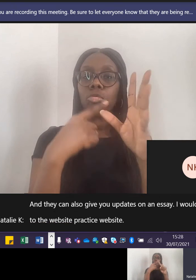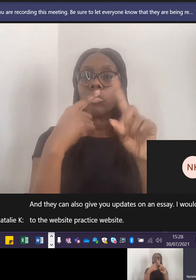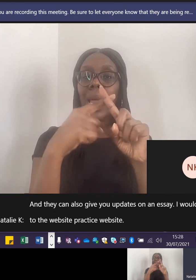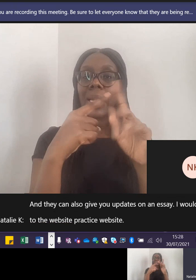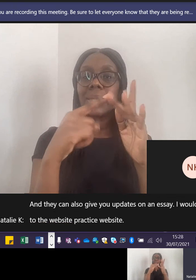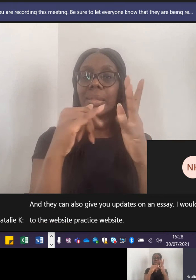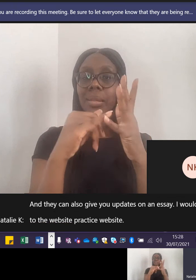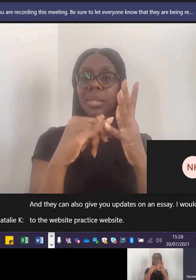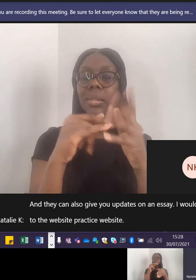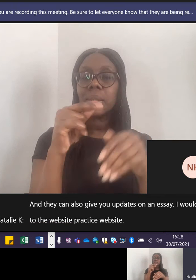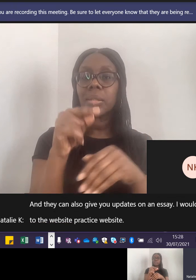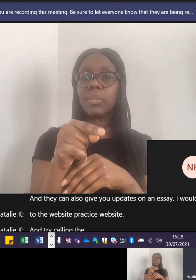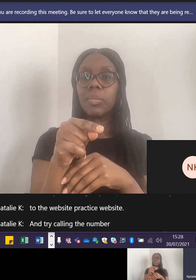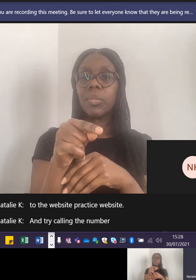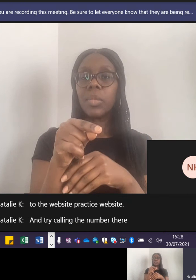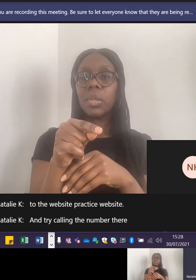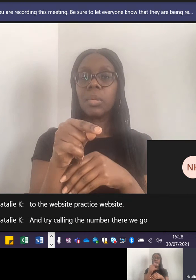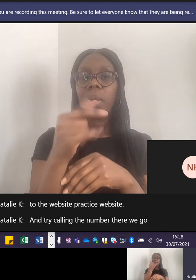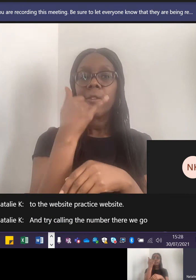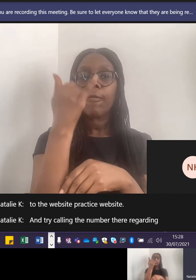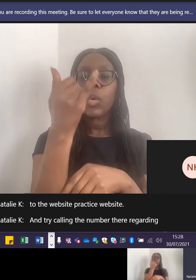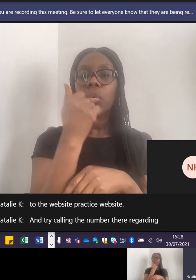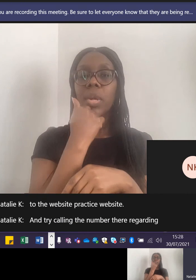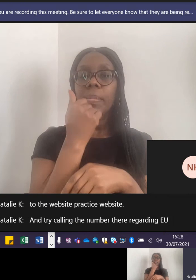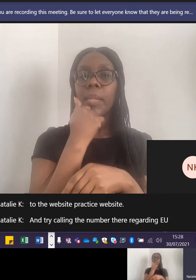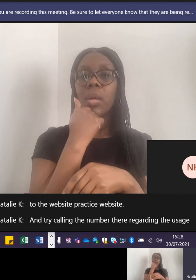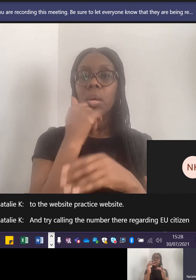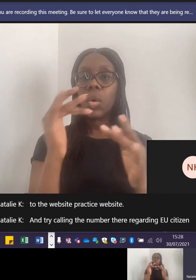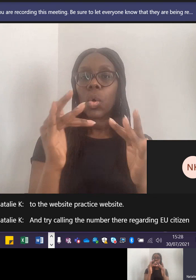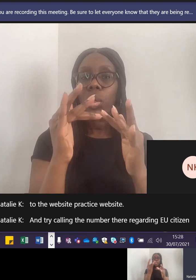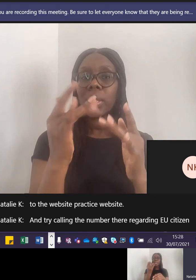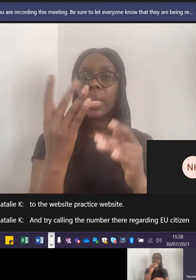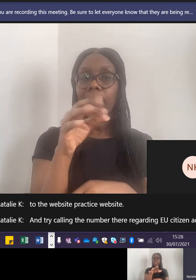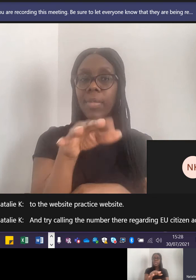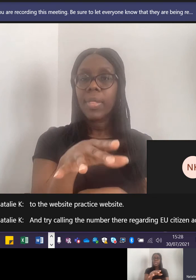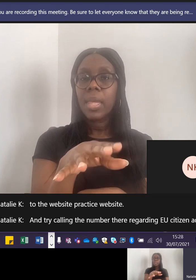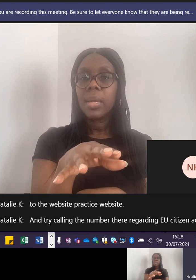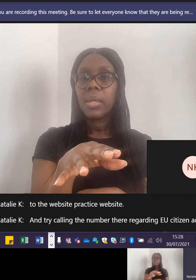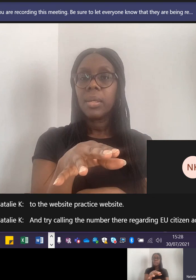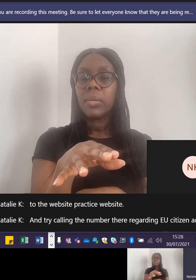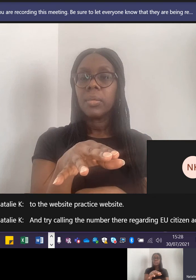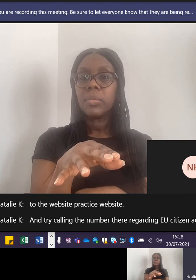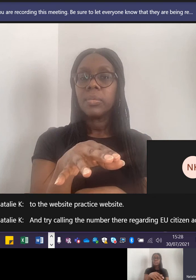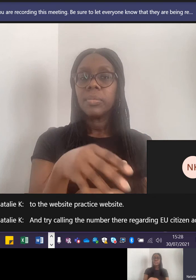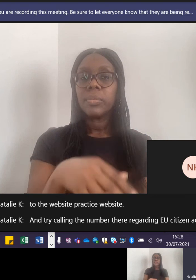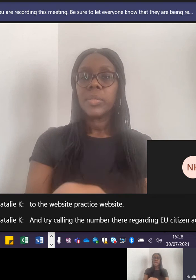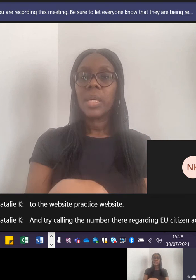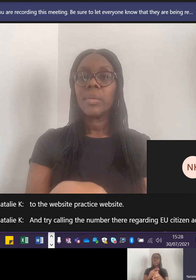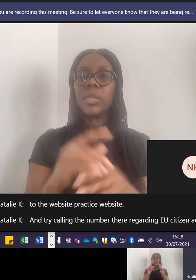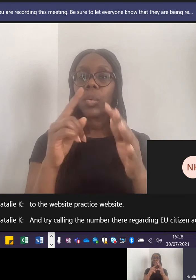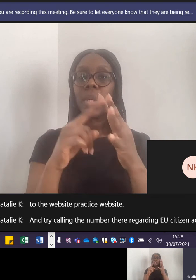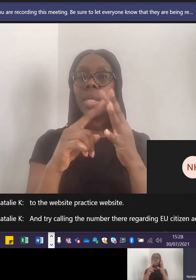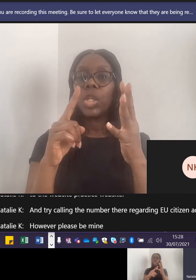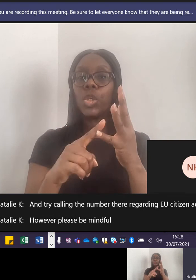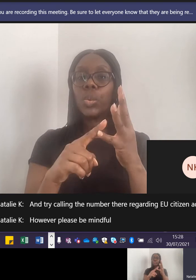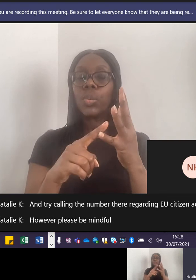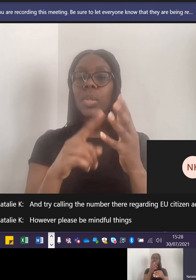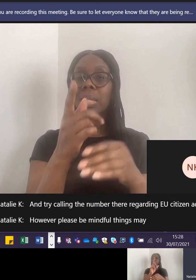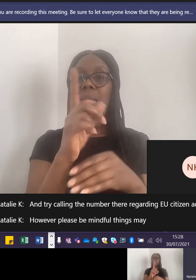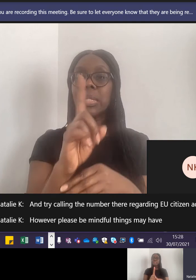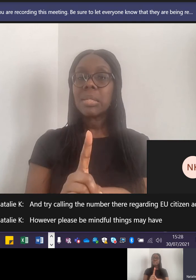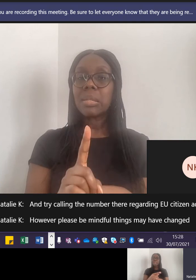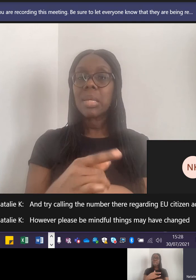and try calling the number there regarding EU citizen advice. However, please be mindful things may